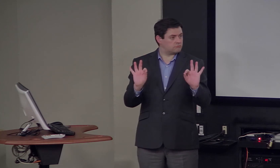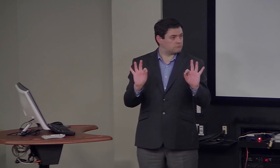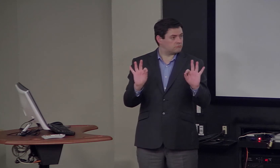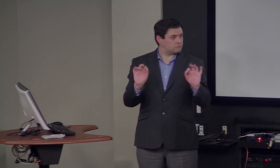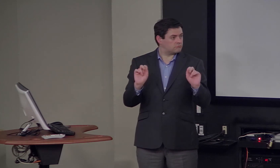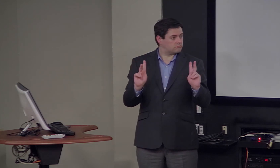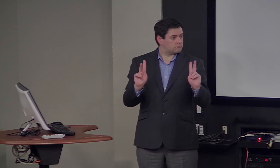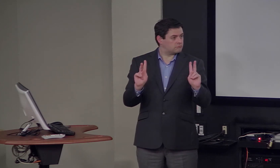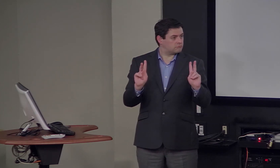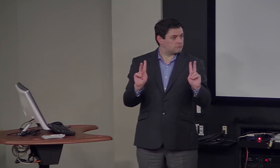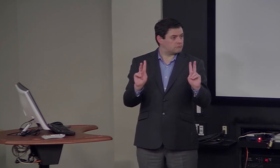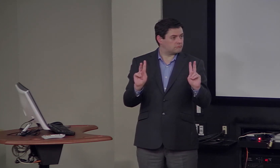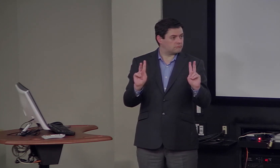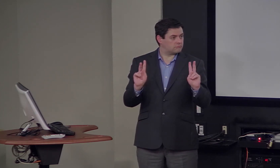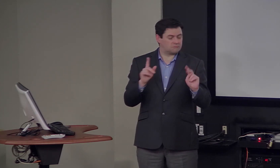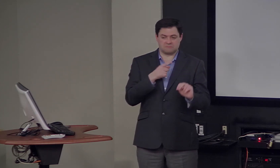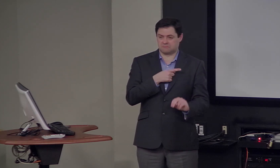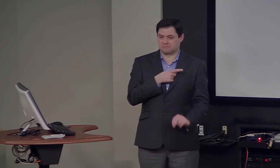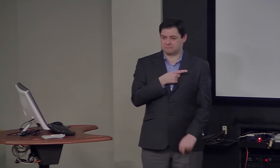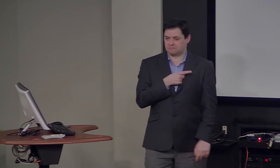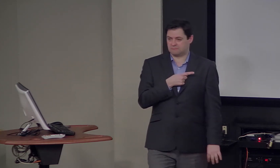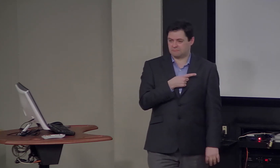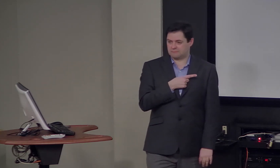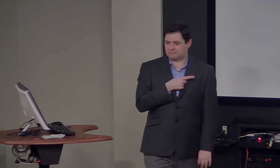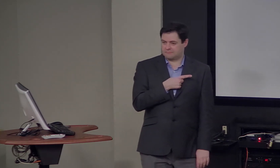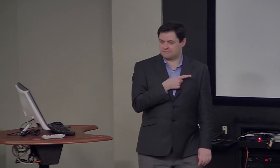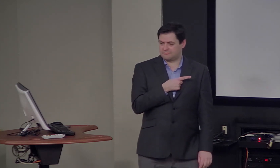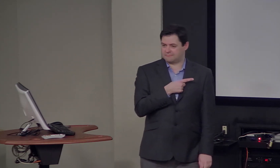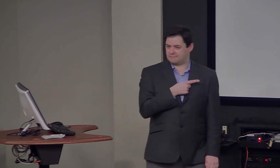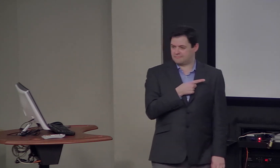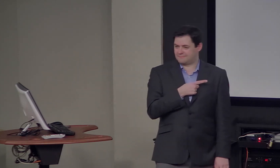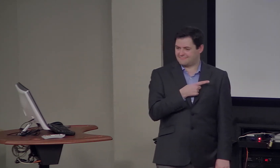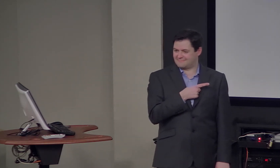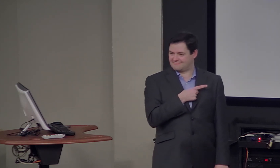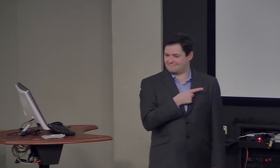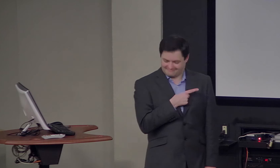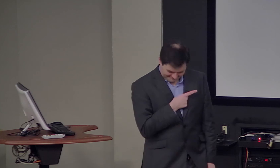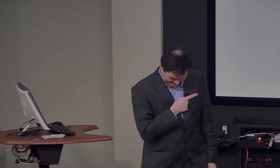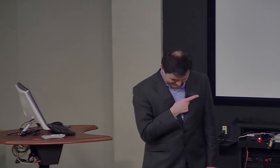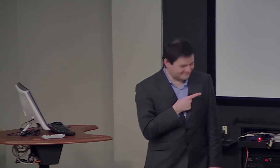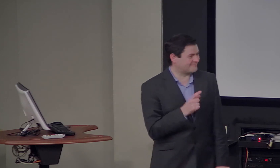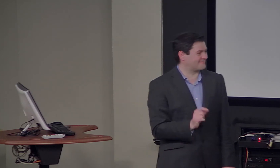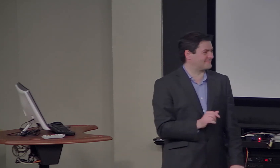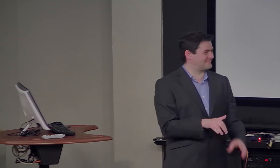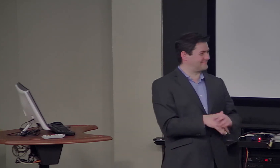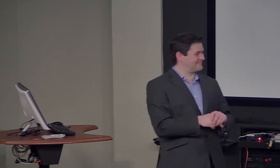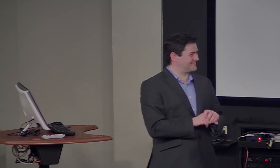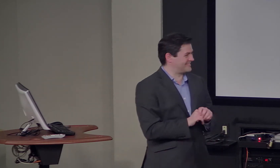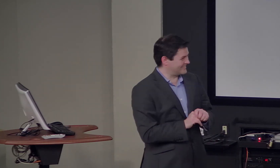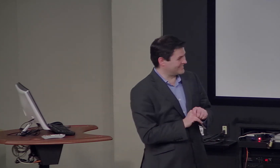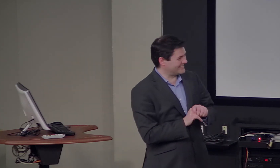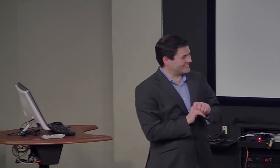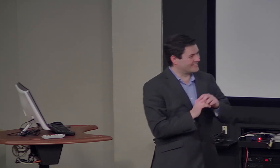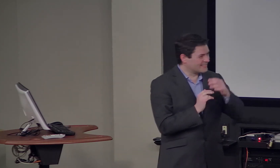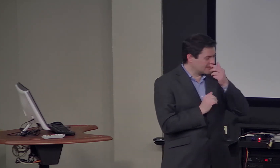I think these last 3 bullets are self-explanatory. So we'll go back to the responder.